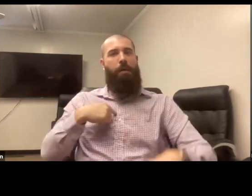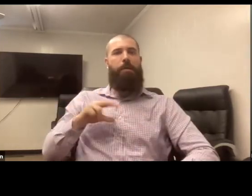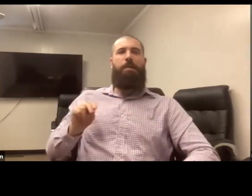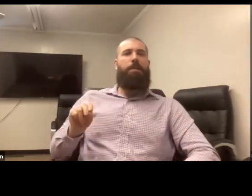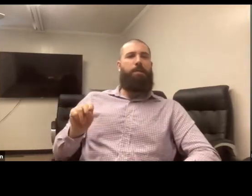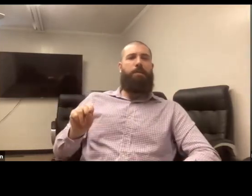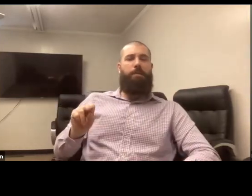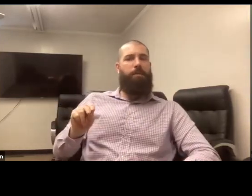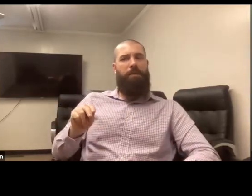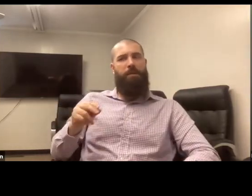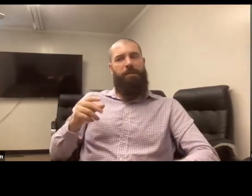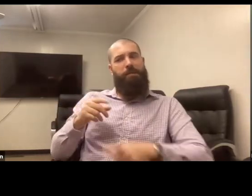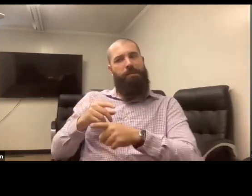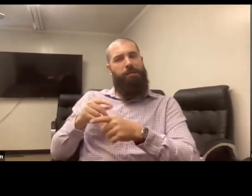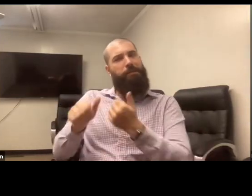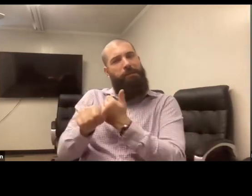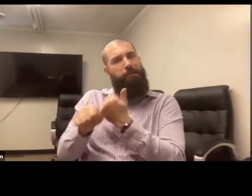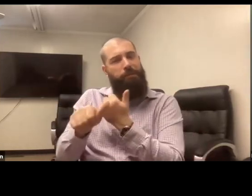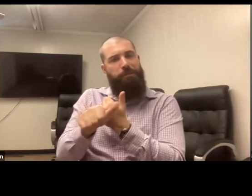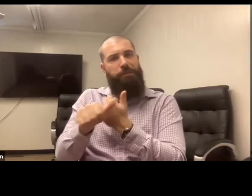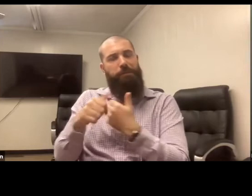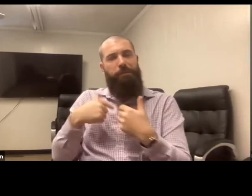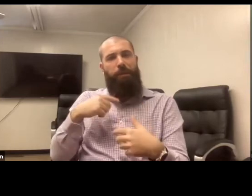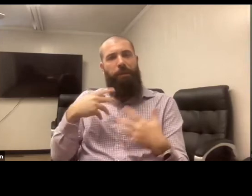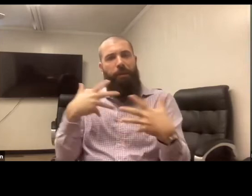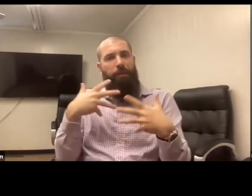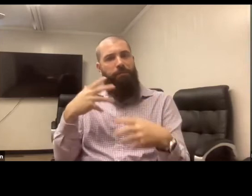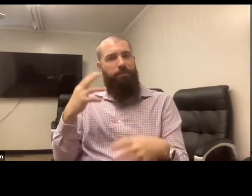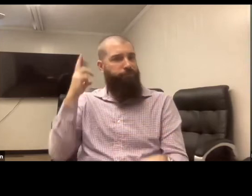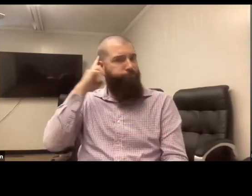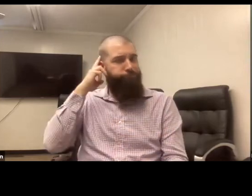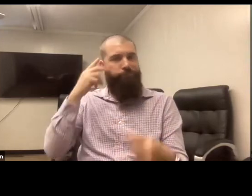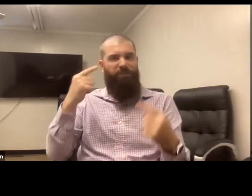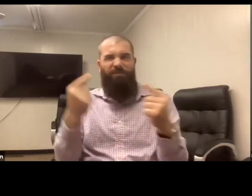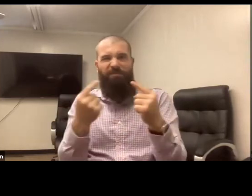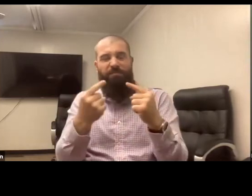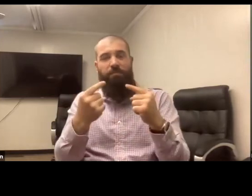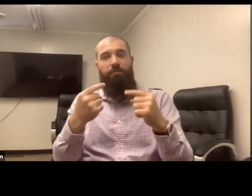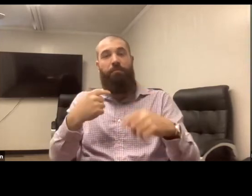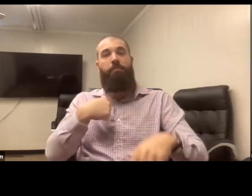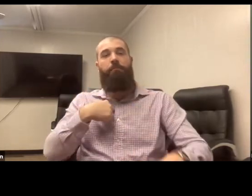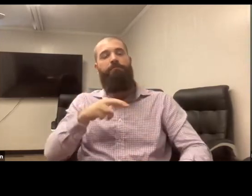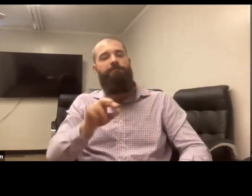and he wants to play football. And I say, I'm like, that's kind of dangerous.